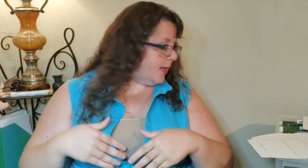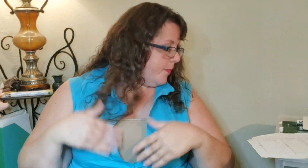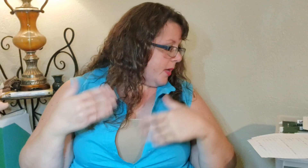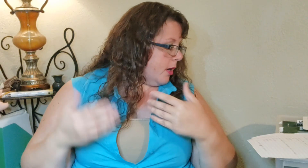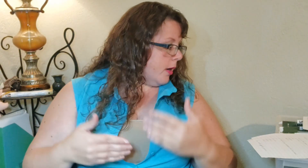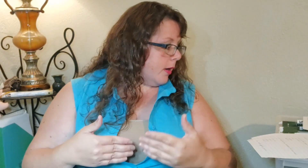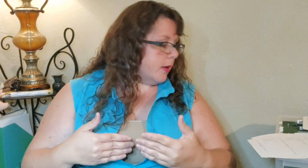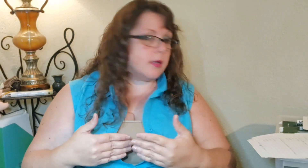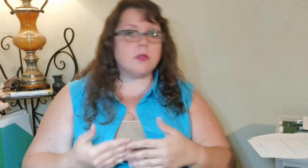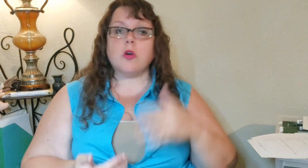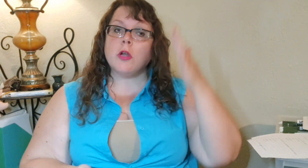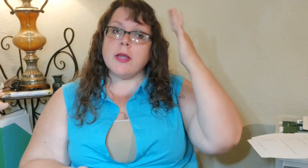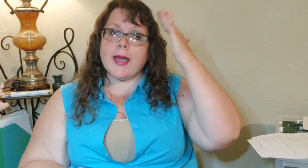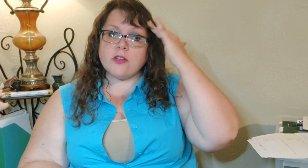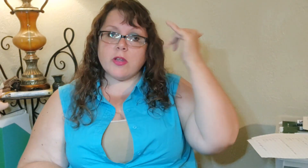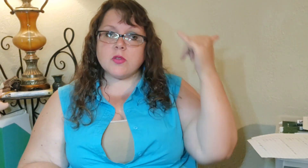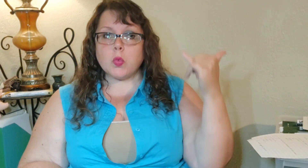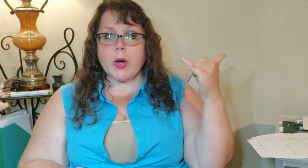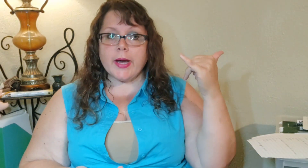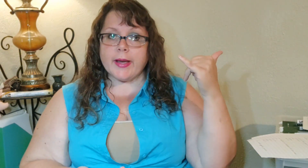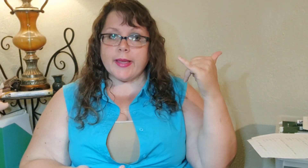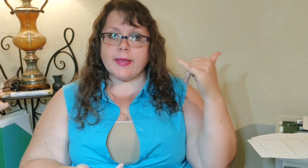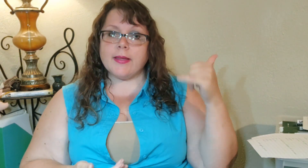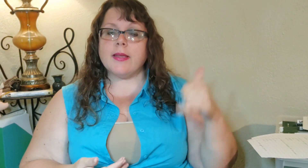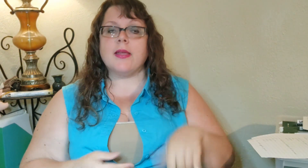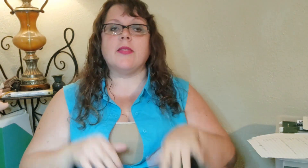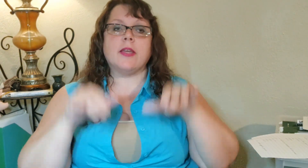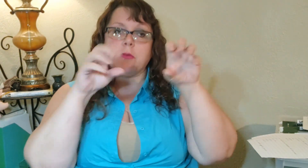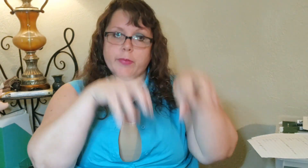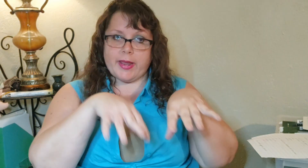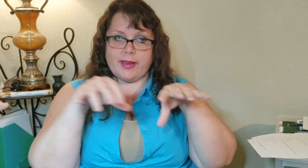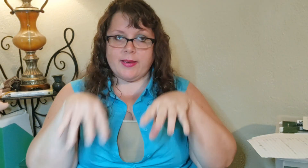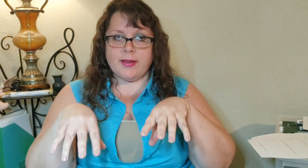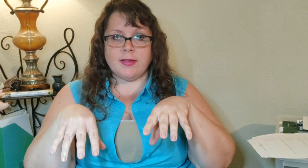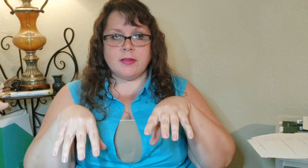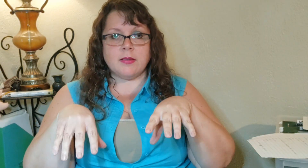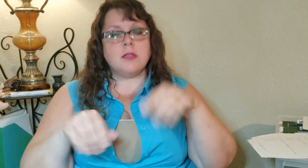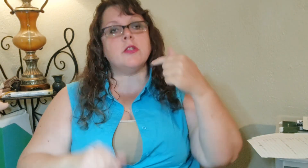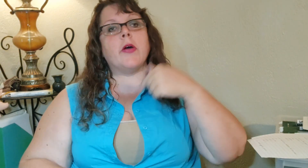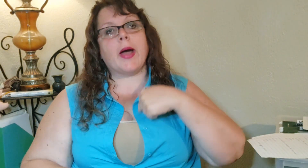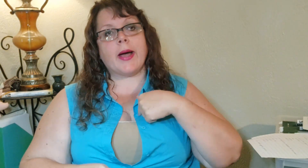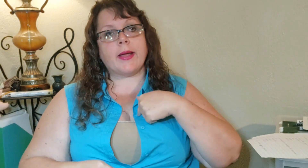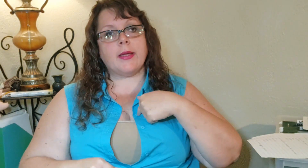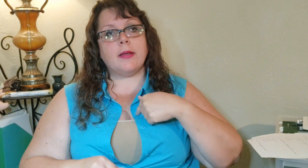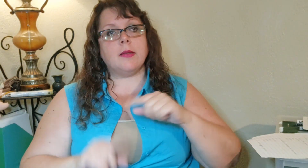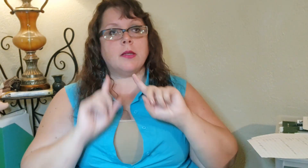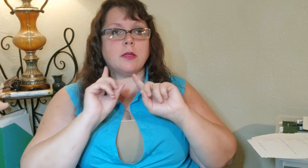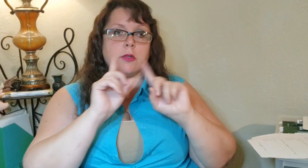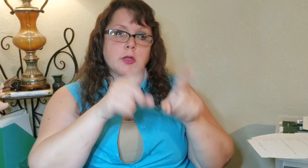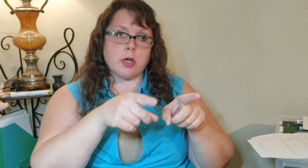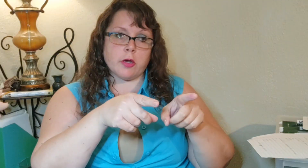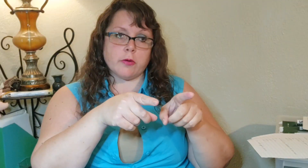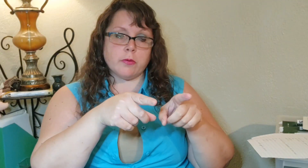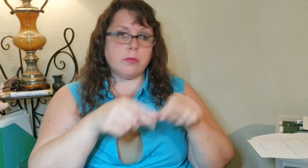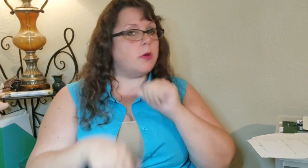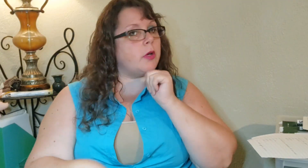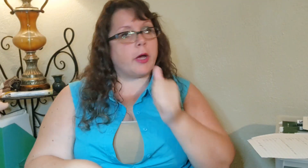say because, or actually it's why, and then rain. So I, go,